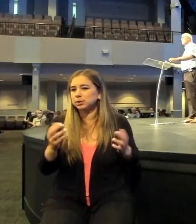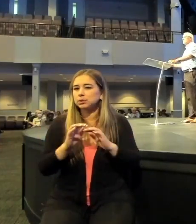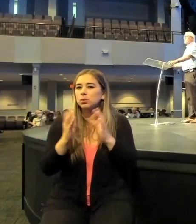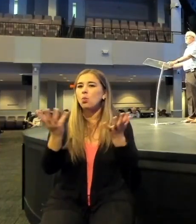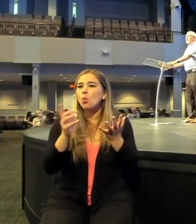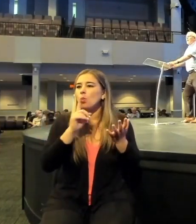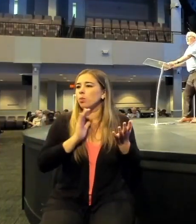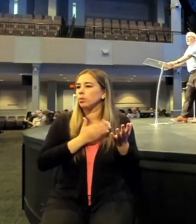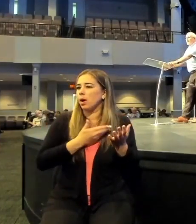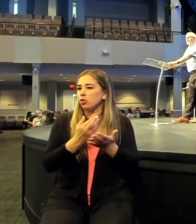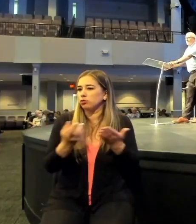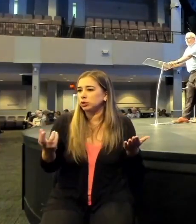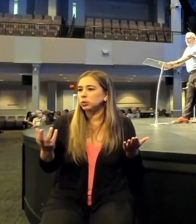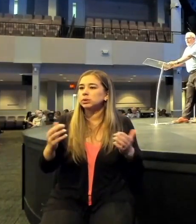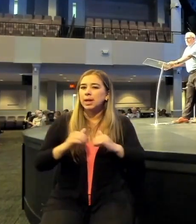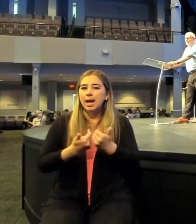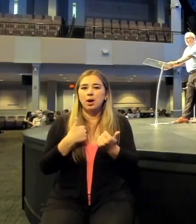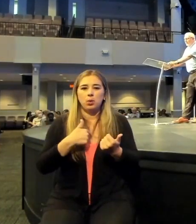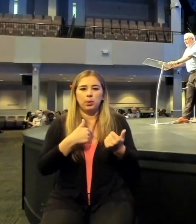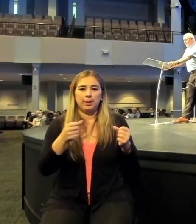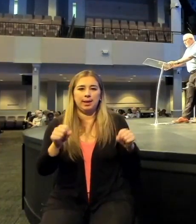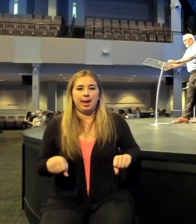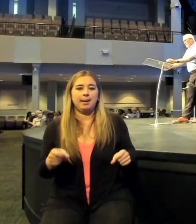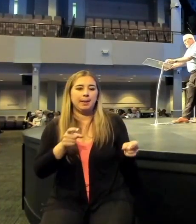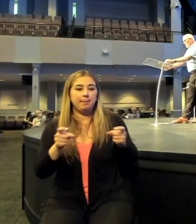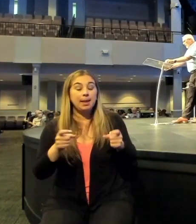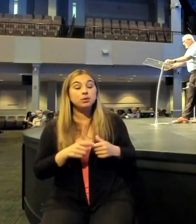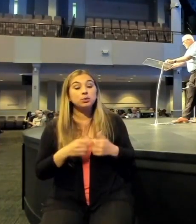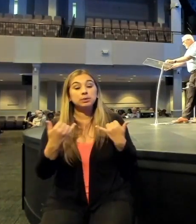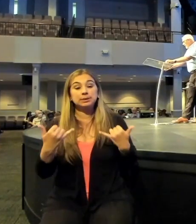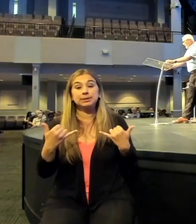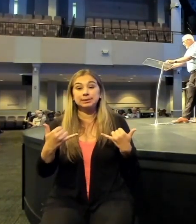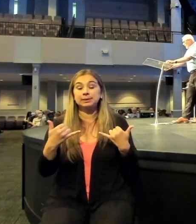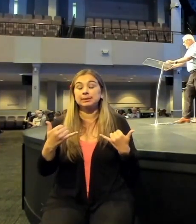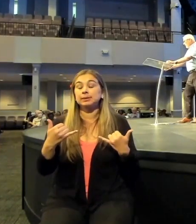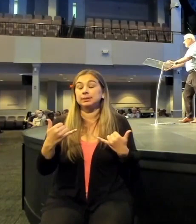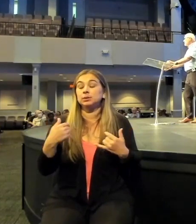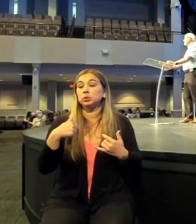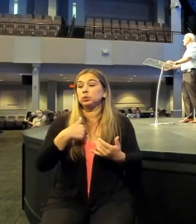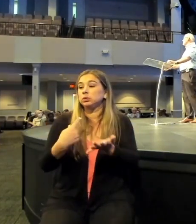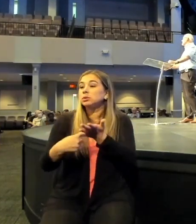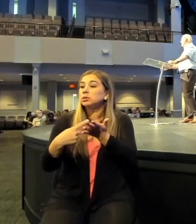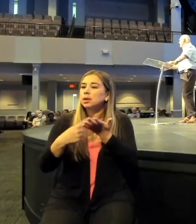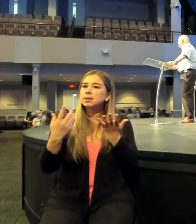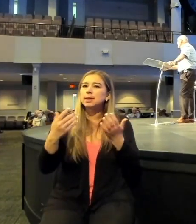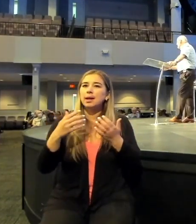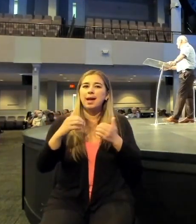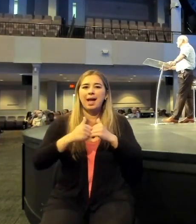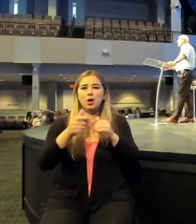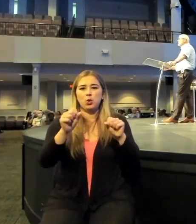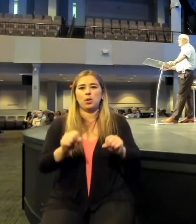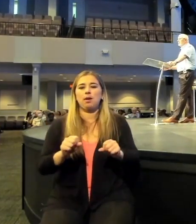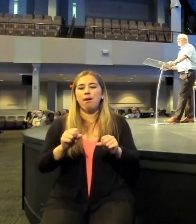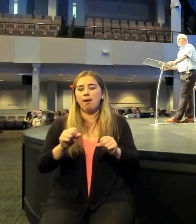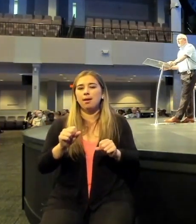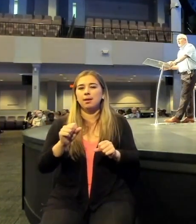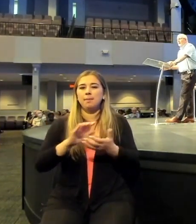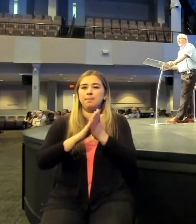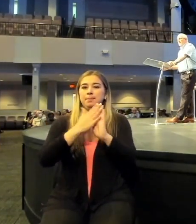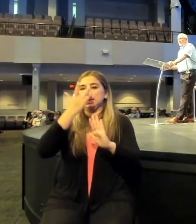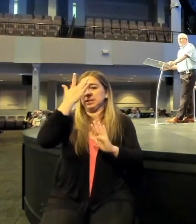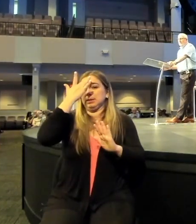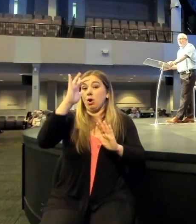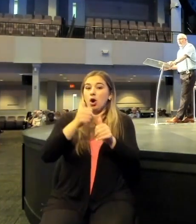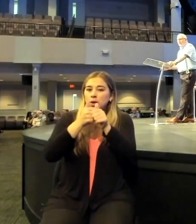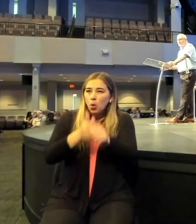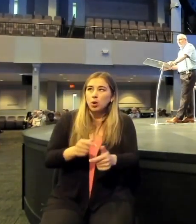our resources and how do we manage them? In this series, we are talking about what it means to be smart from God's perspective.